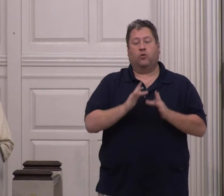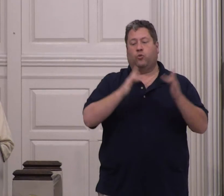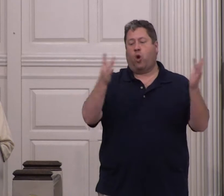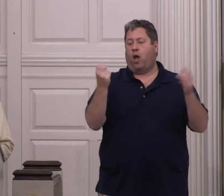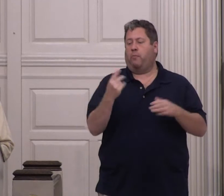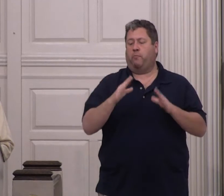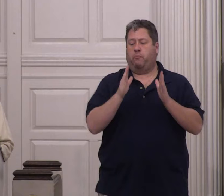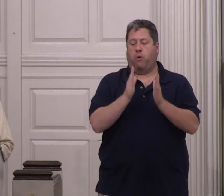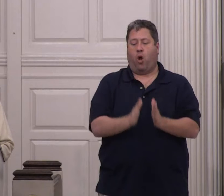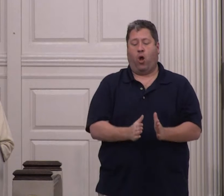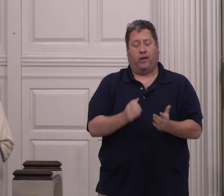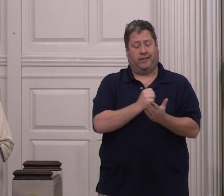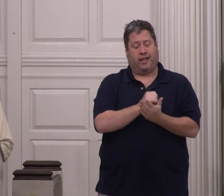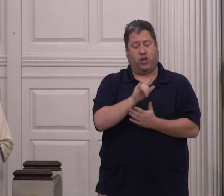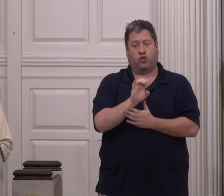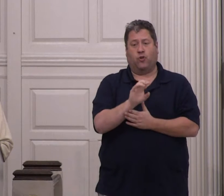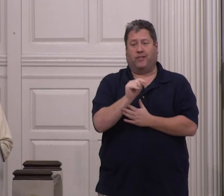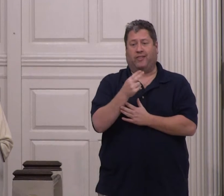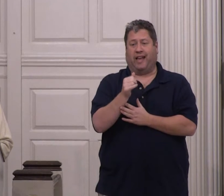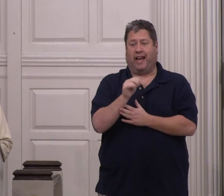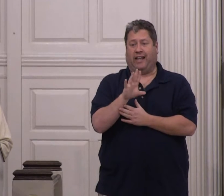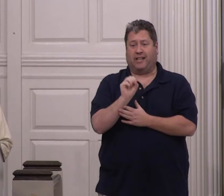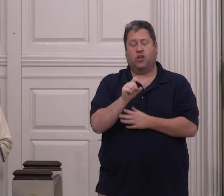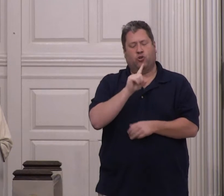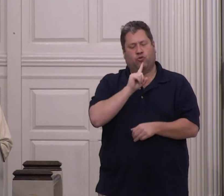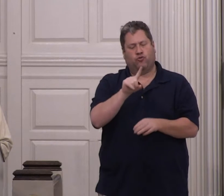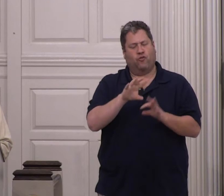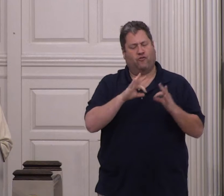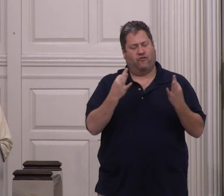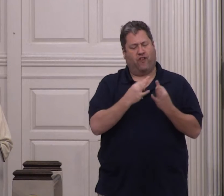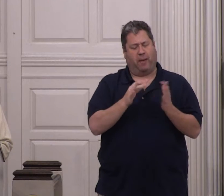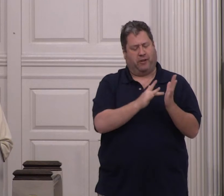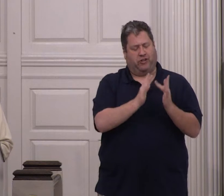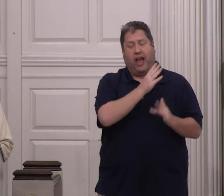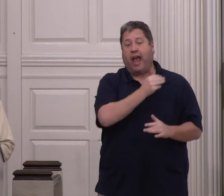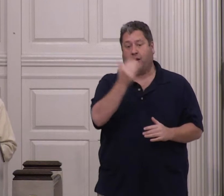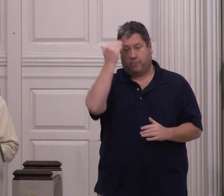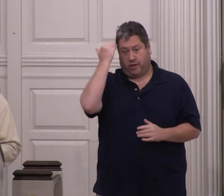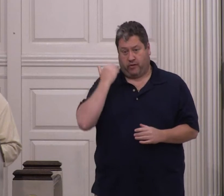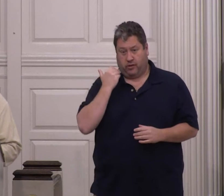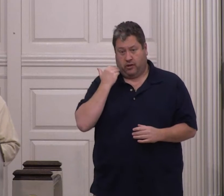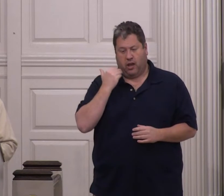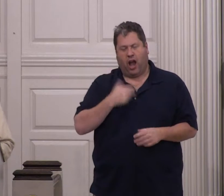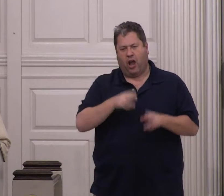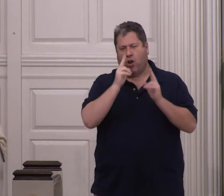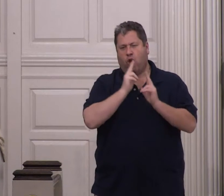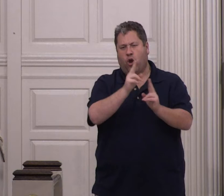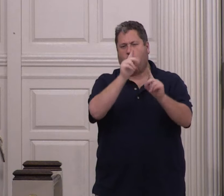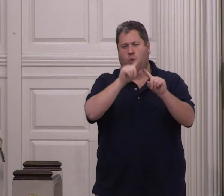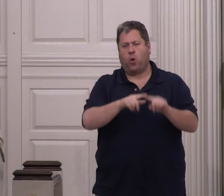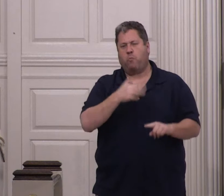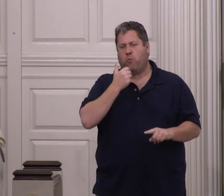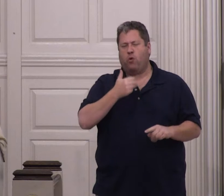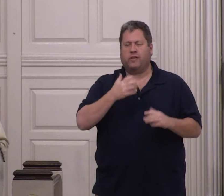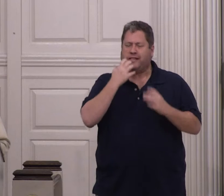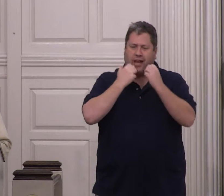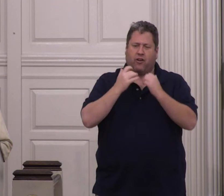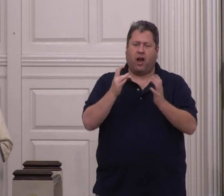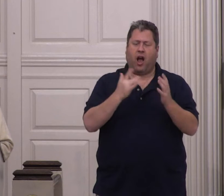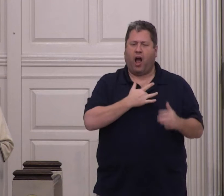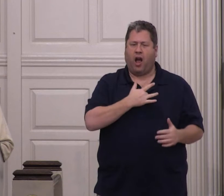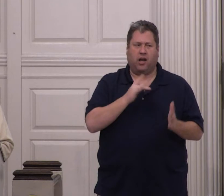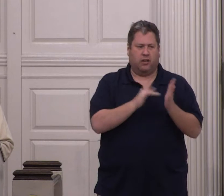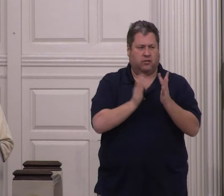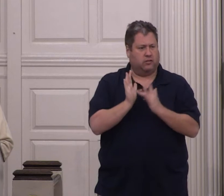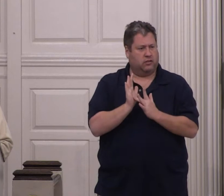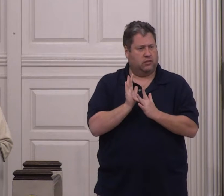glorious Apostle, St. Jude Thaddeus, true relative of Jesus and Mary, I salute you through the most sacred heart of